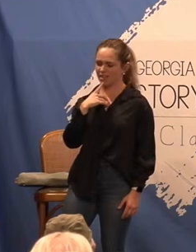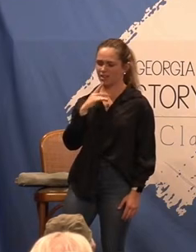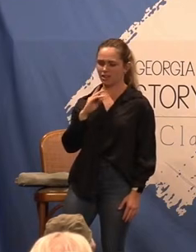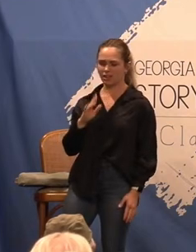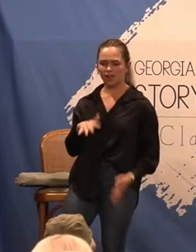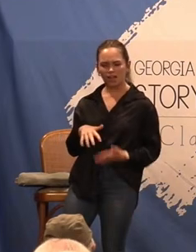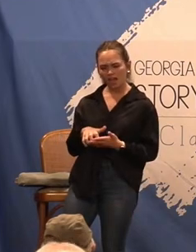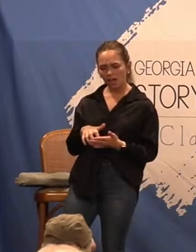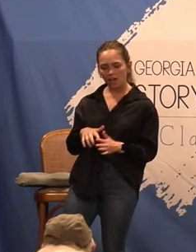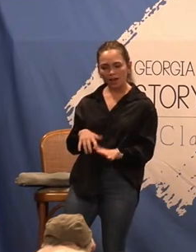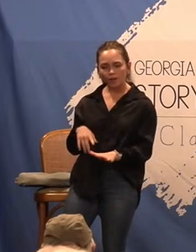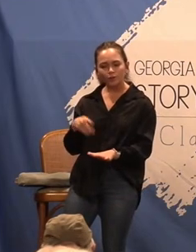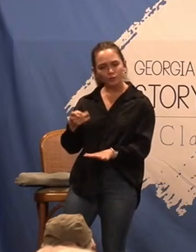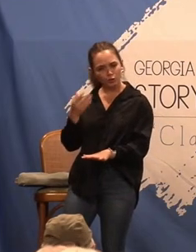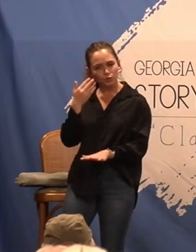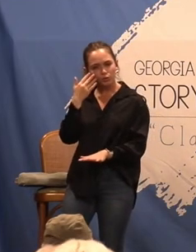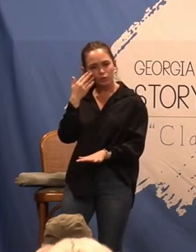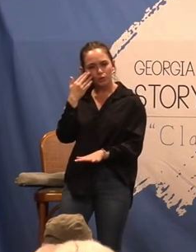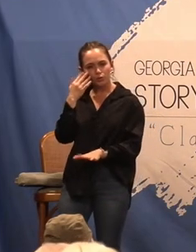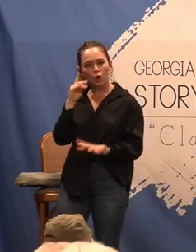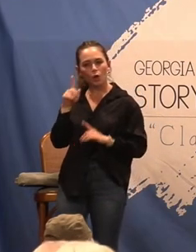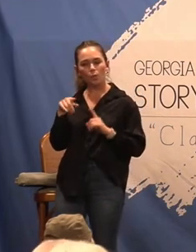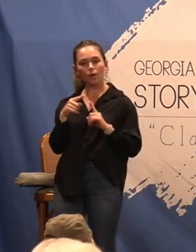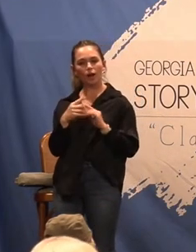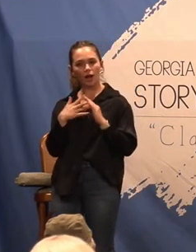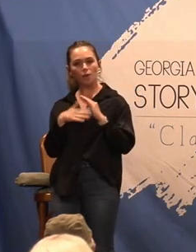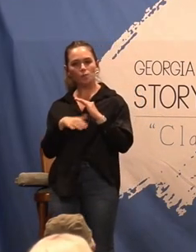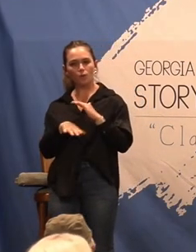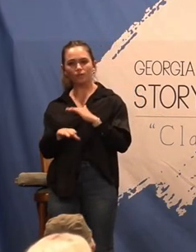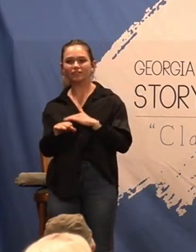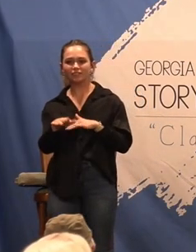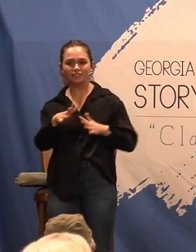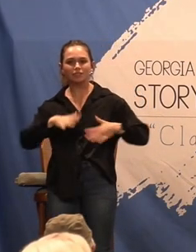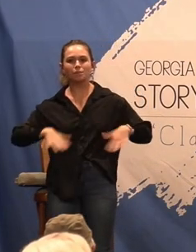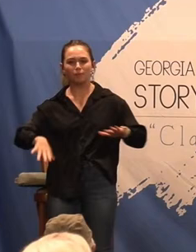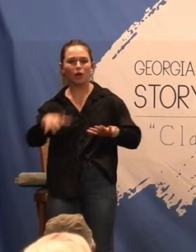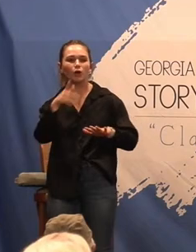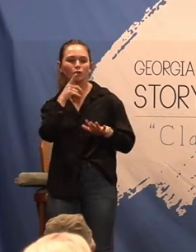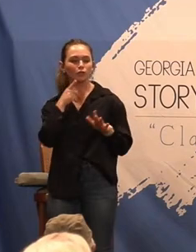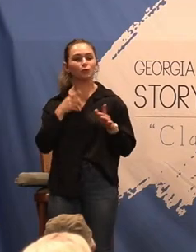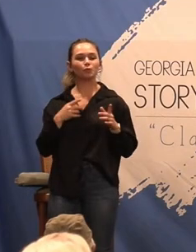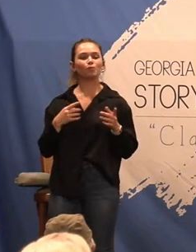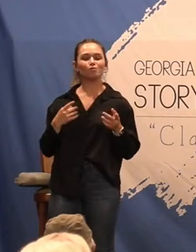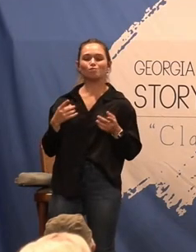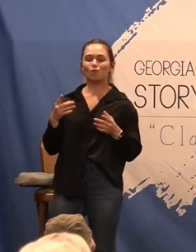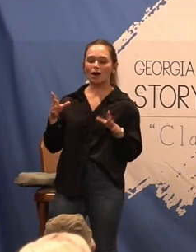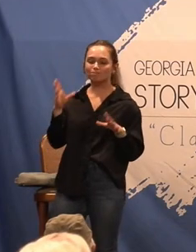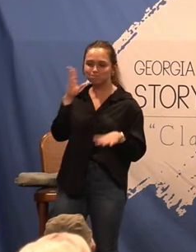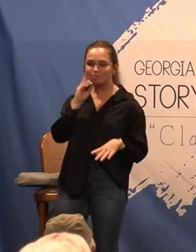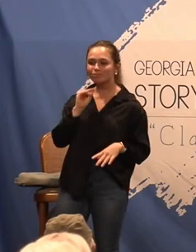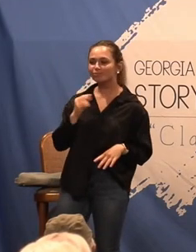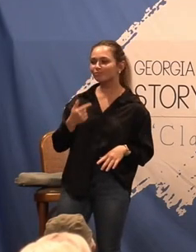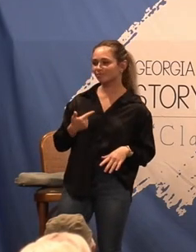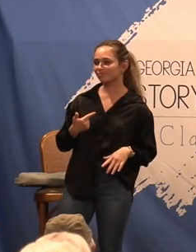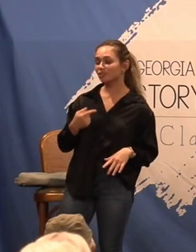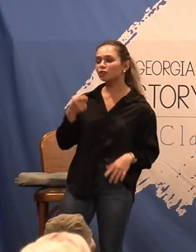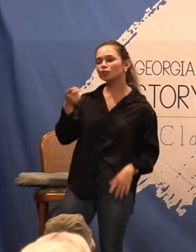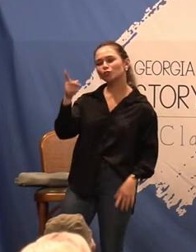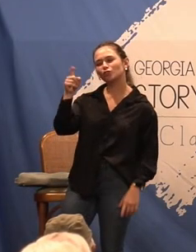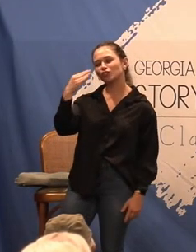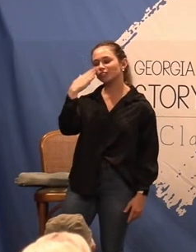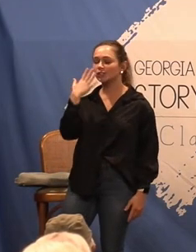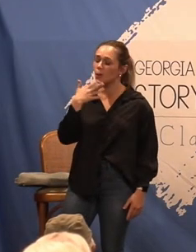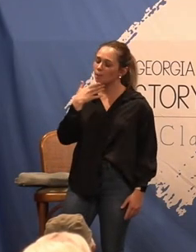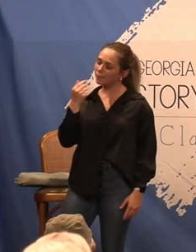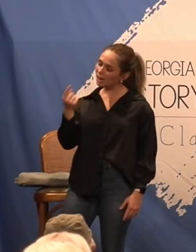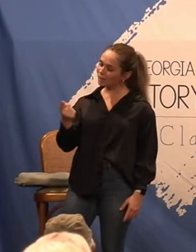fox. You knew when I walked into the meadow who you were dealing with. Buddy, you should have